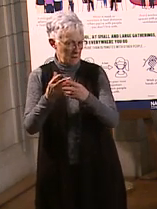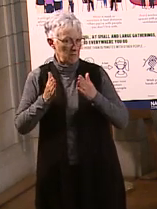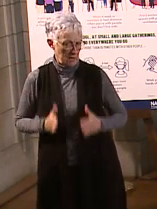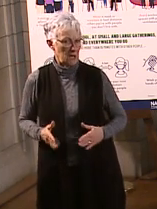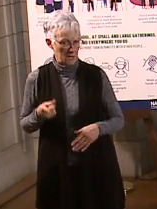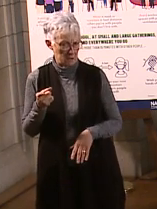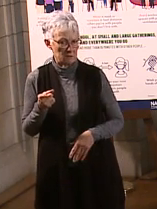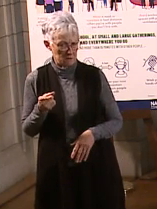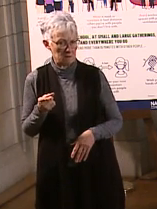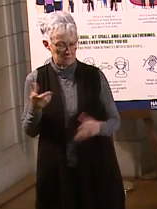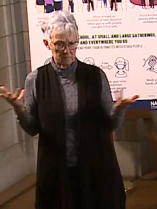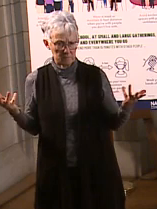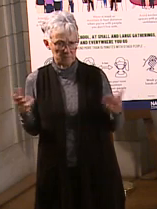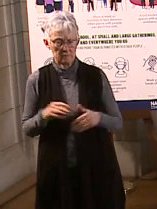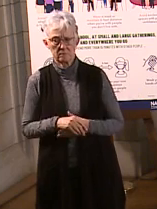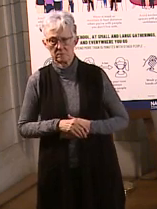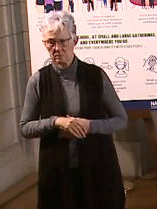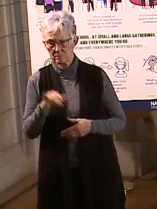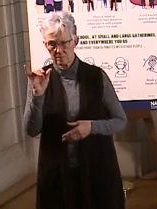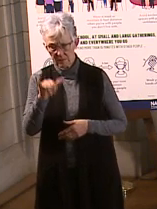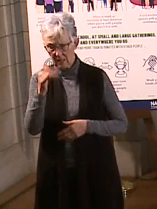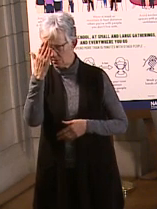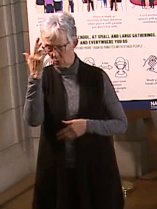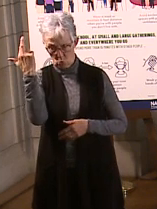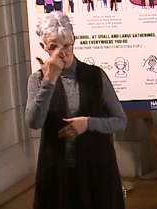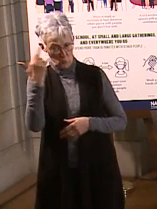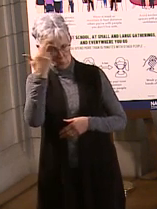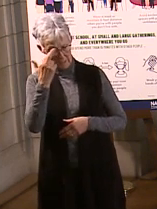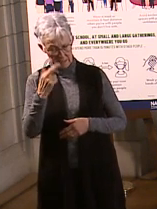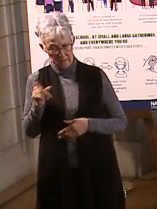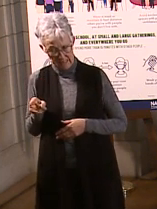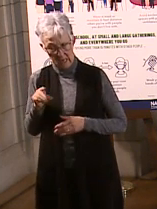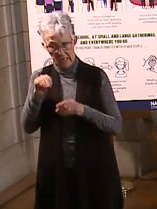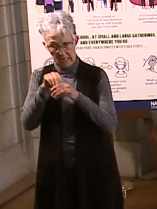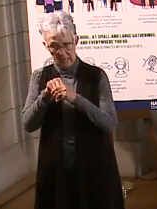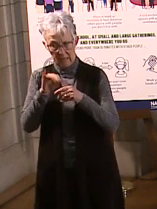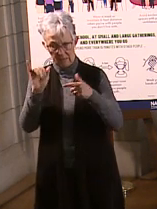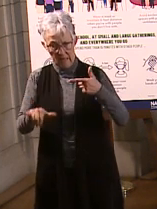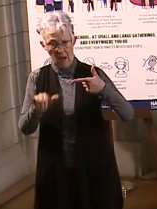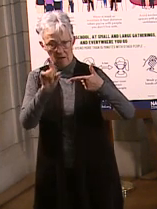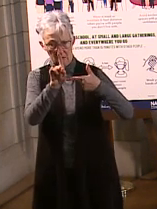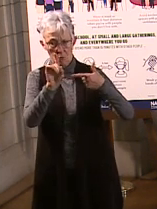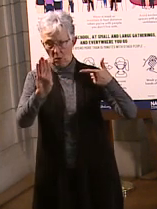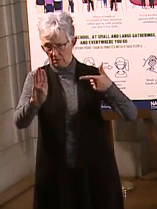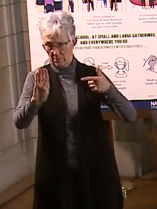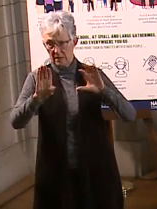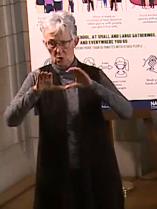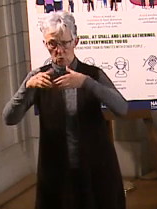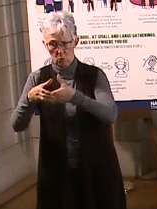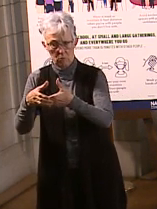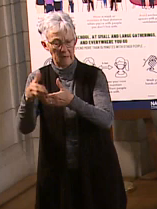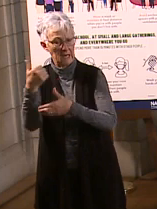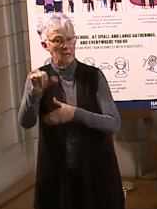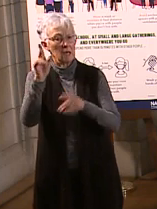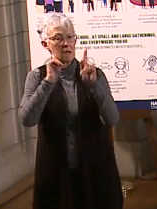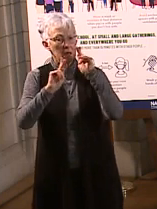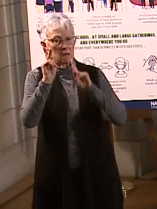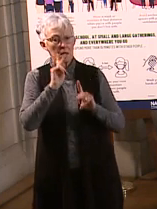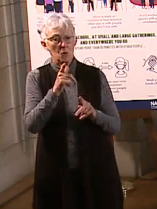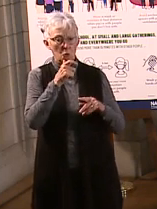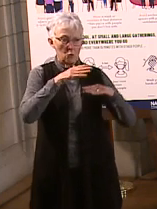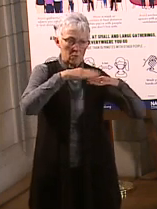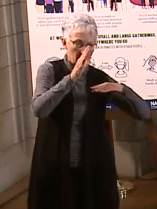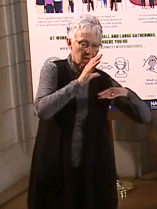staff shortage there or whatever. So that's why that's prioritized there as well. These are public safety issues, making sure we keep our corrections and